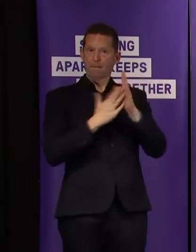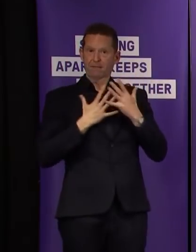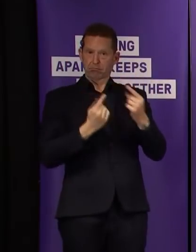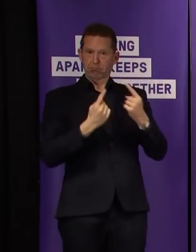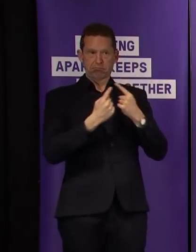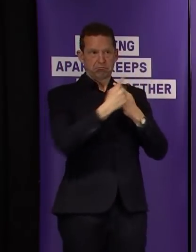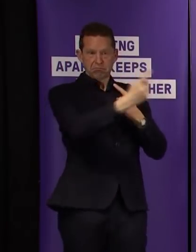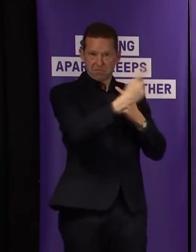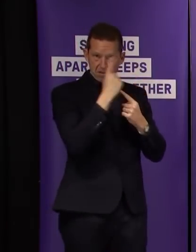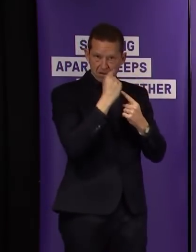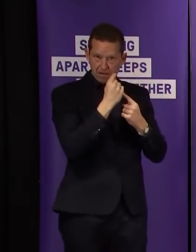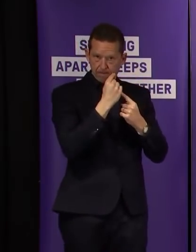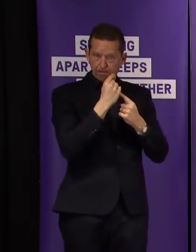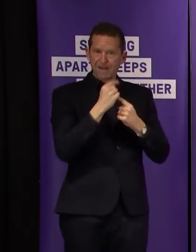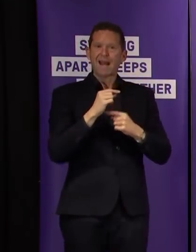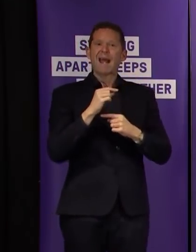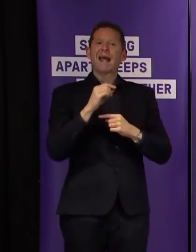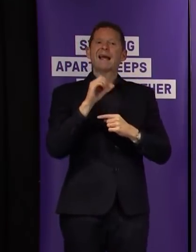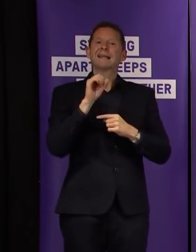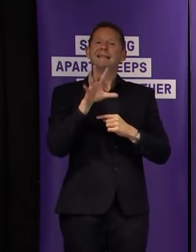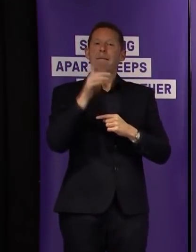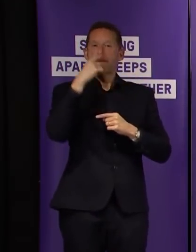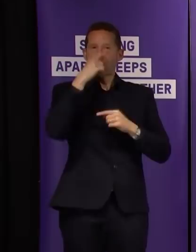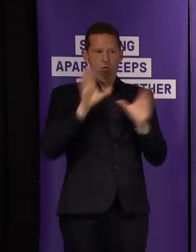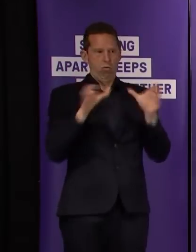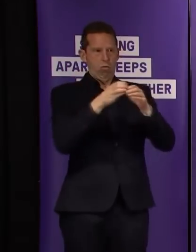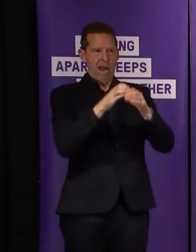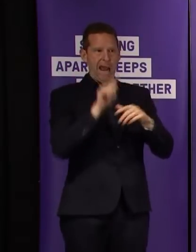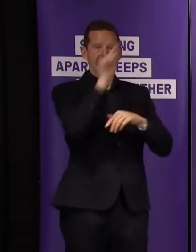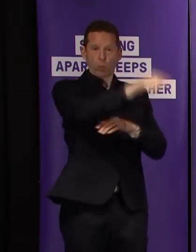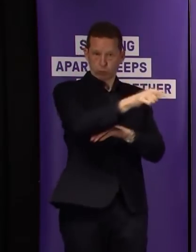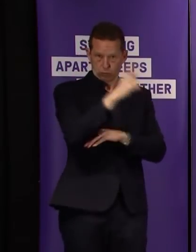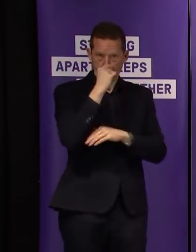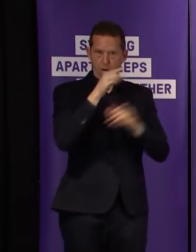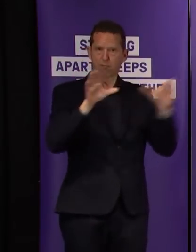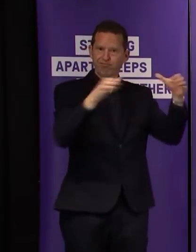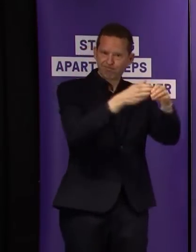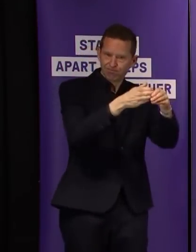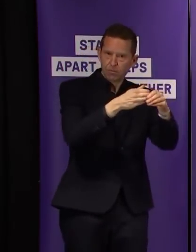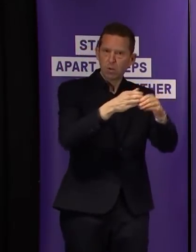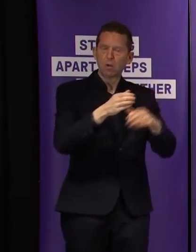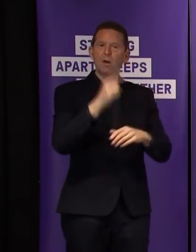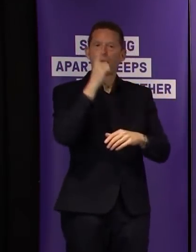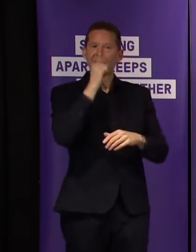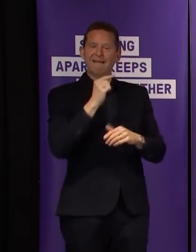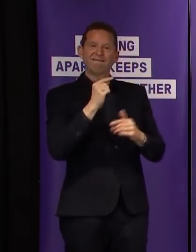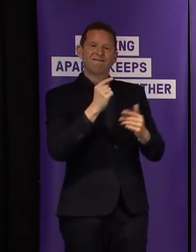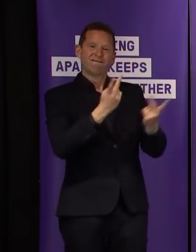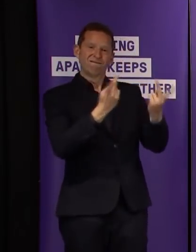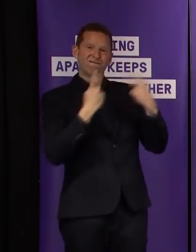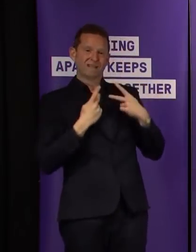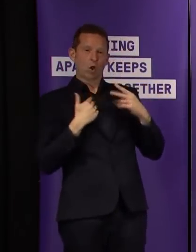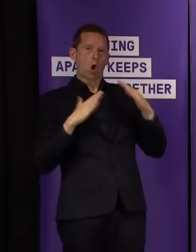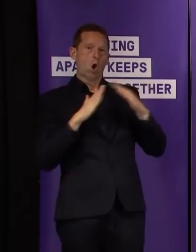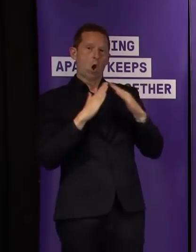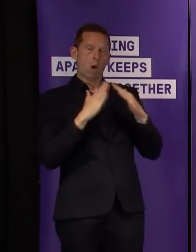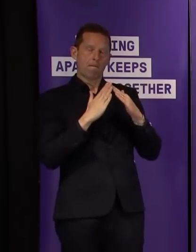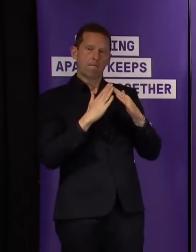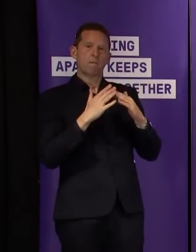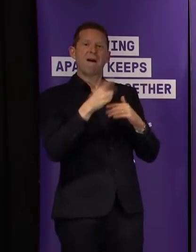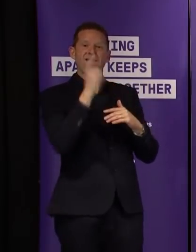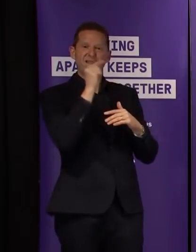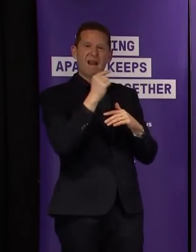will increase to 10 people outdoors. You'll be able to have visitors at home, up to five visitors from another nominated household.